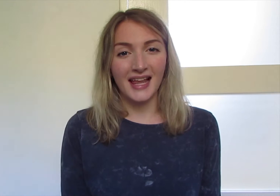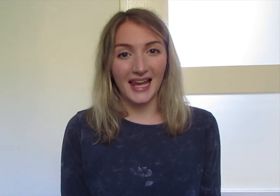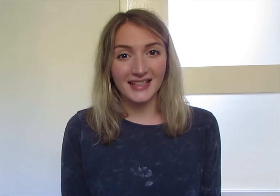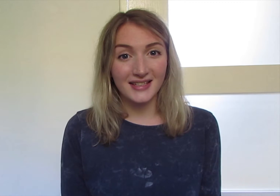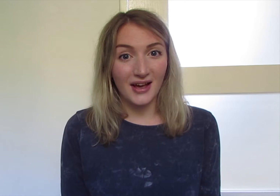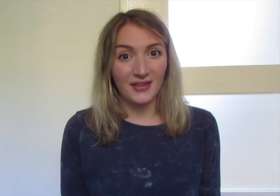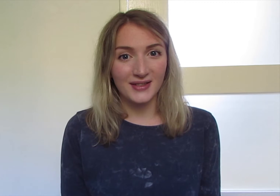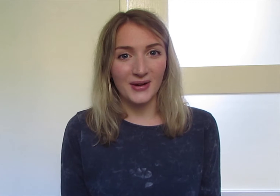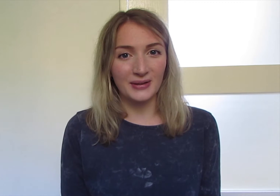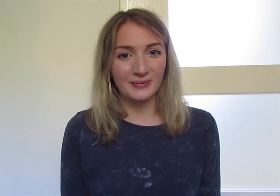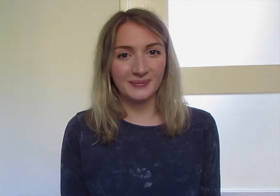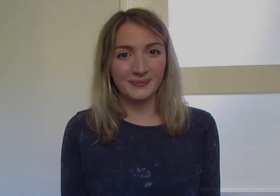Let's start the song.